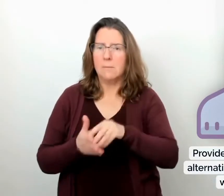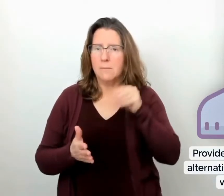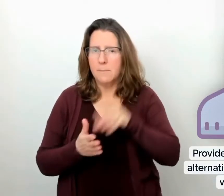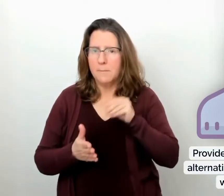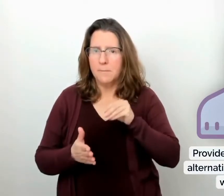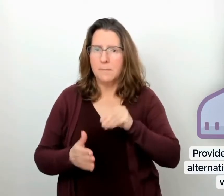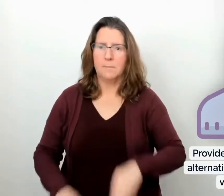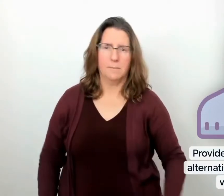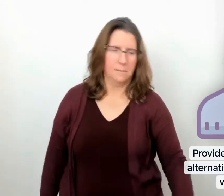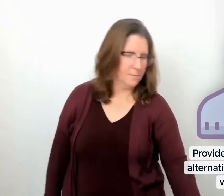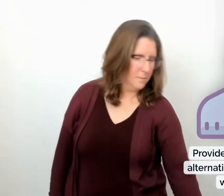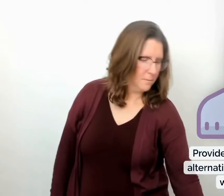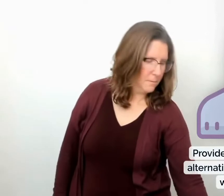and learned.